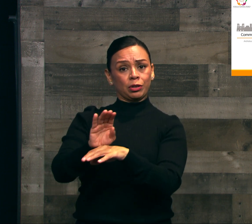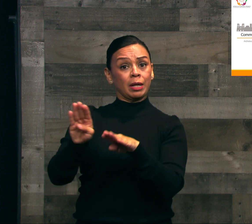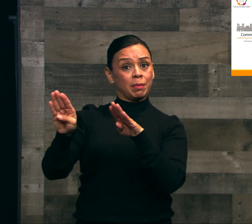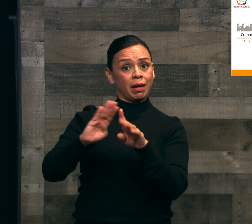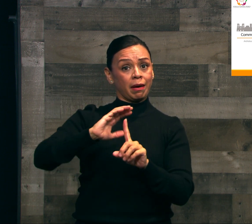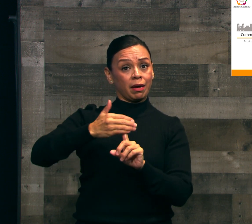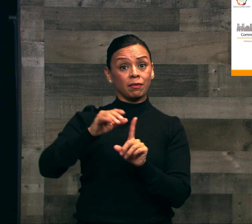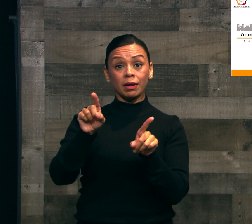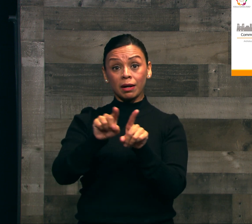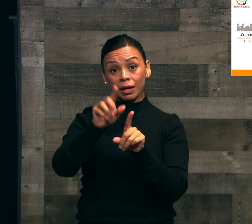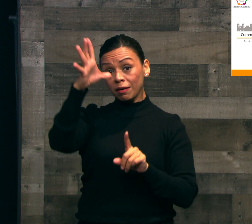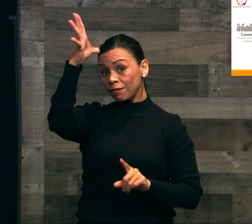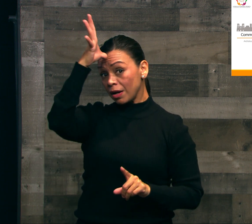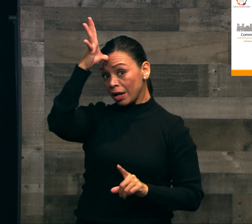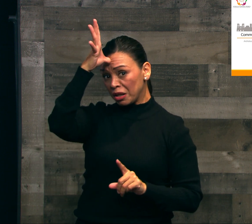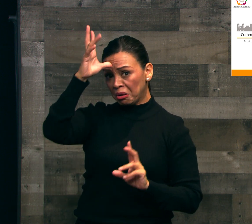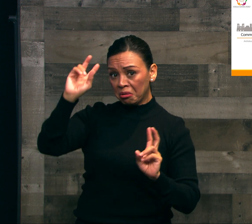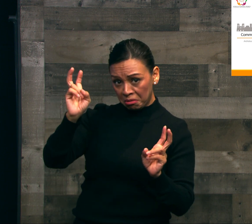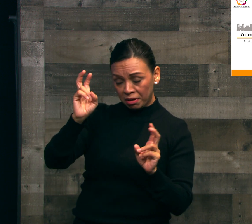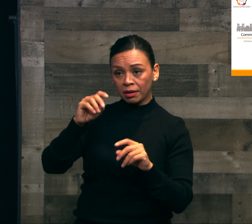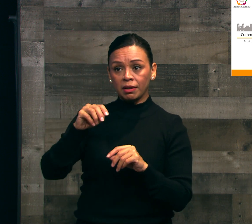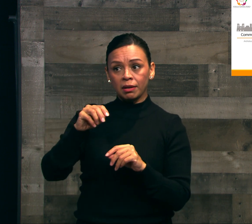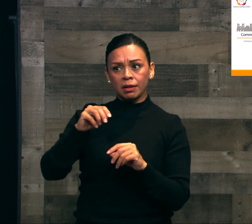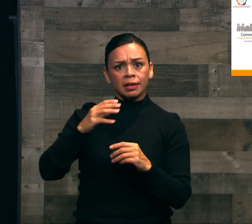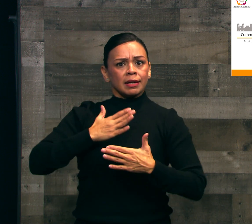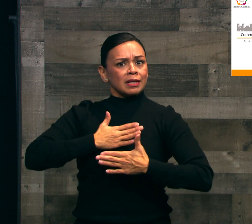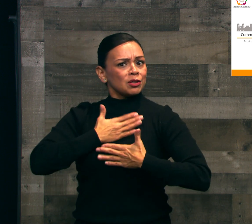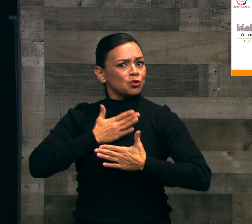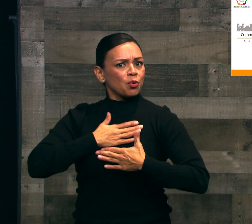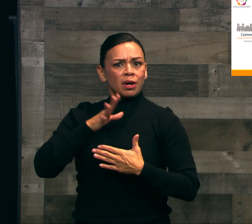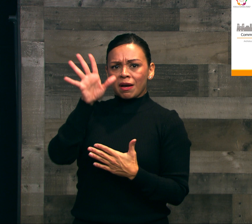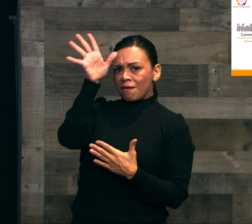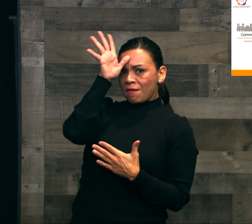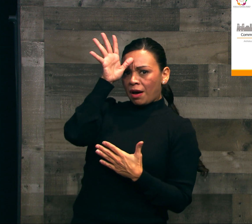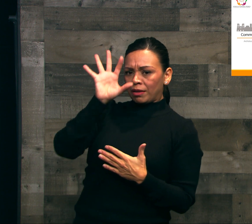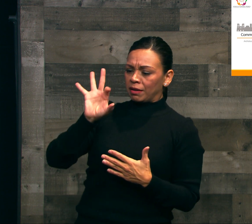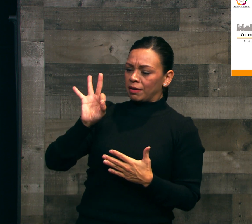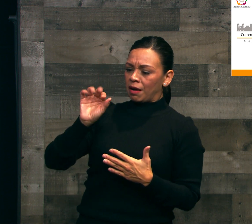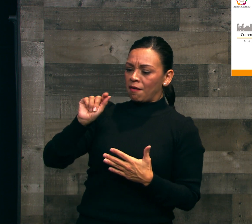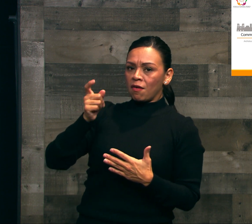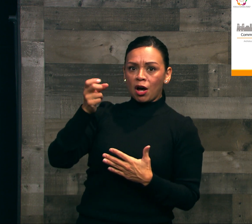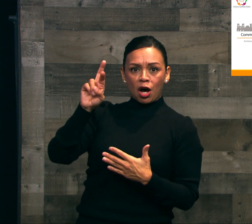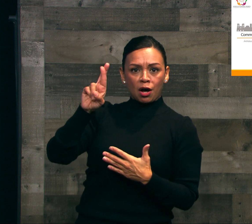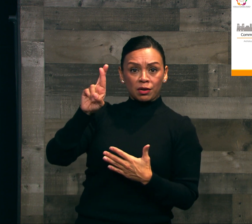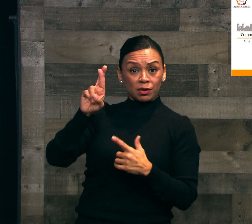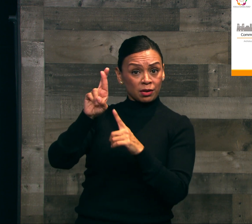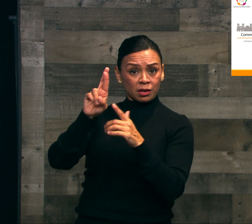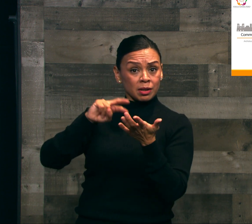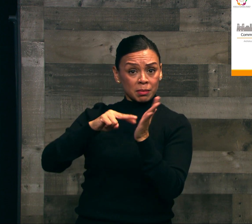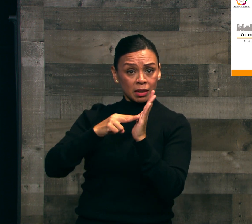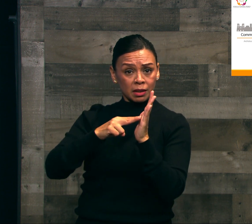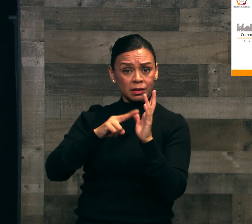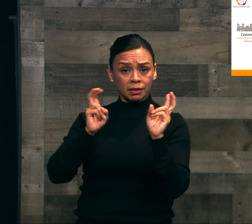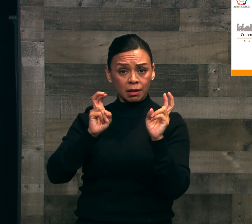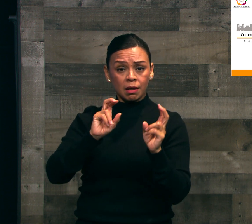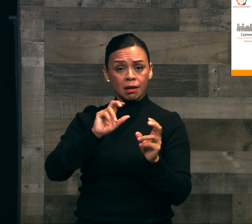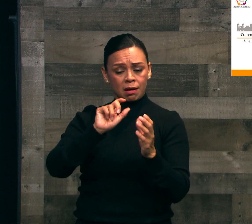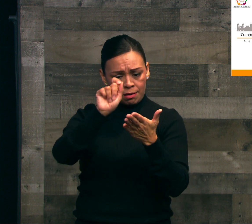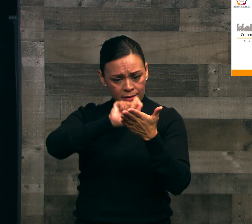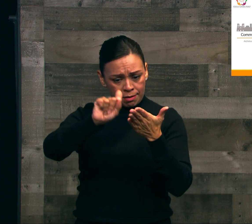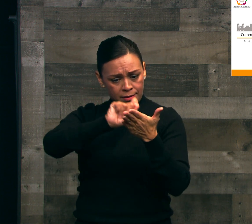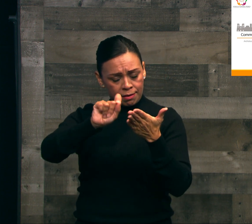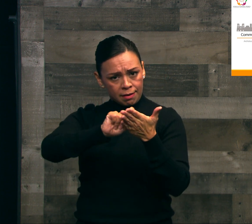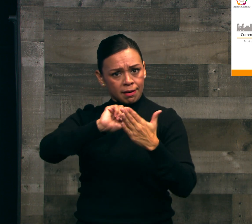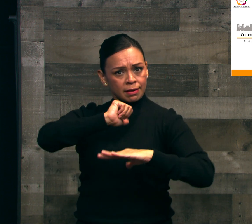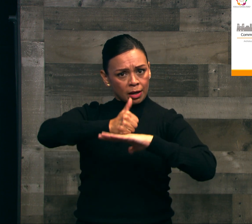father, so that it indeed will experience the joy of what the word father means, which means author of